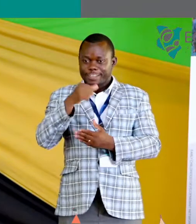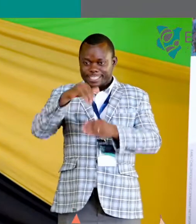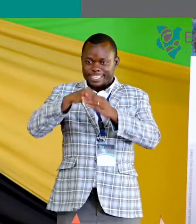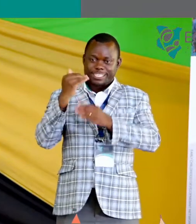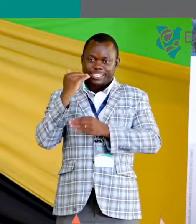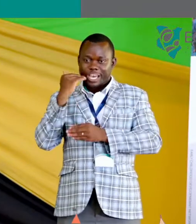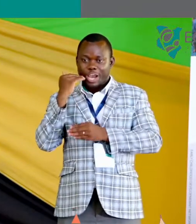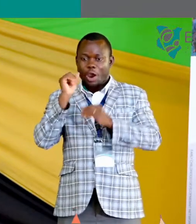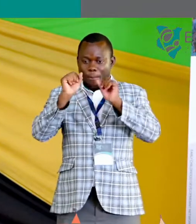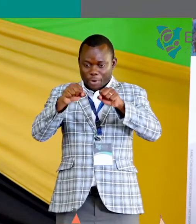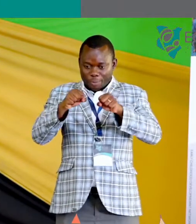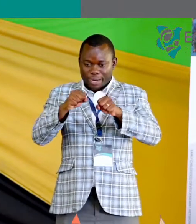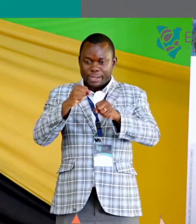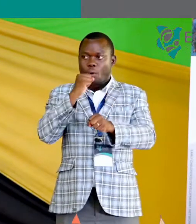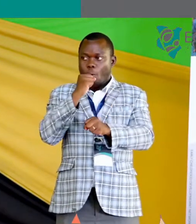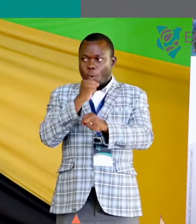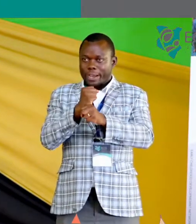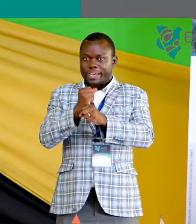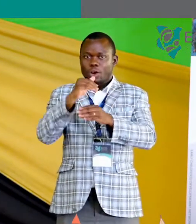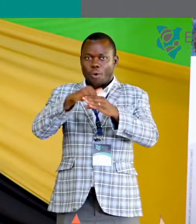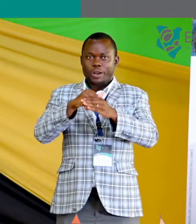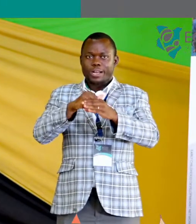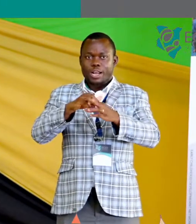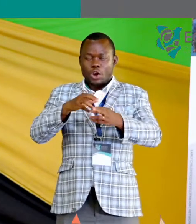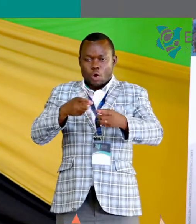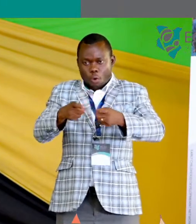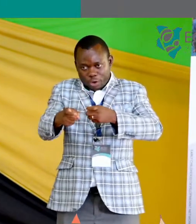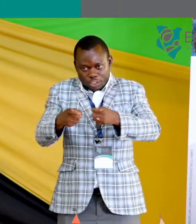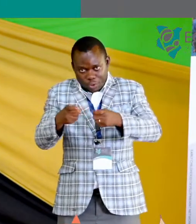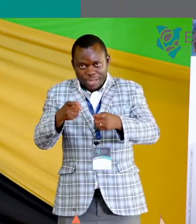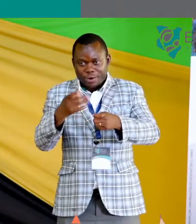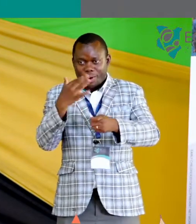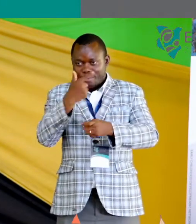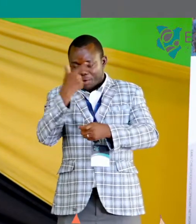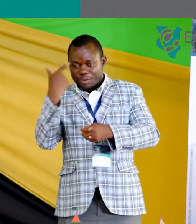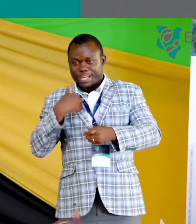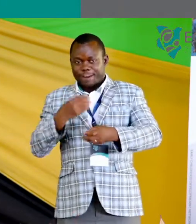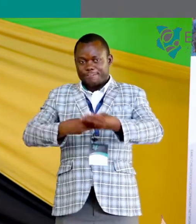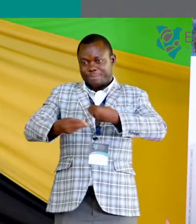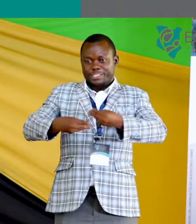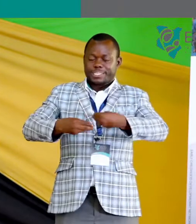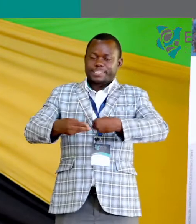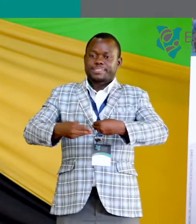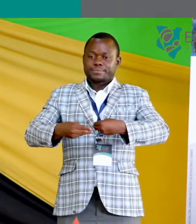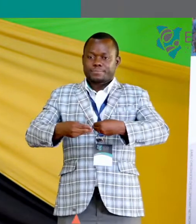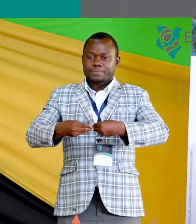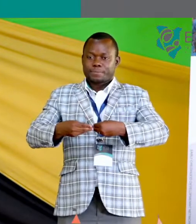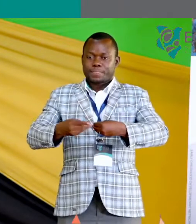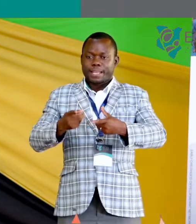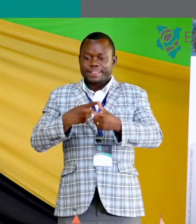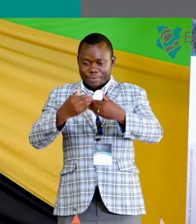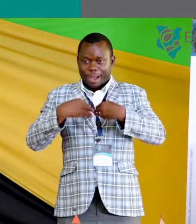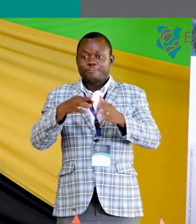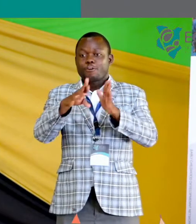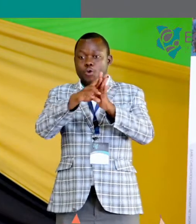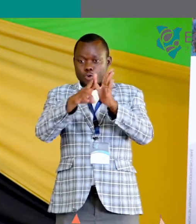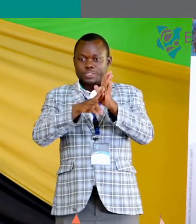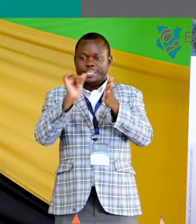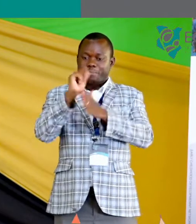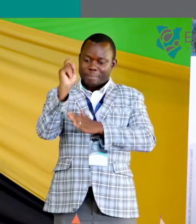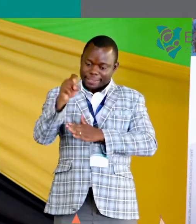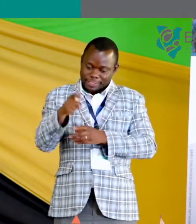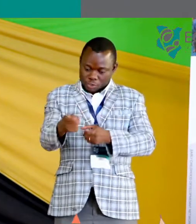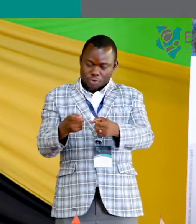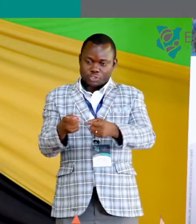are thinking of working on regulations to manage them because they are business entities, but we need to have regulations governing around